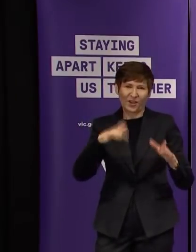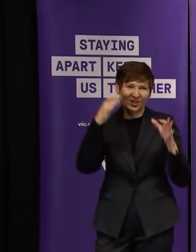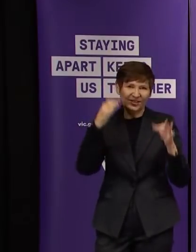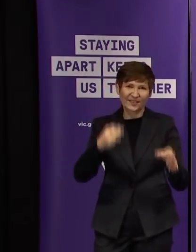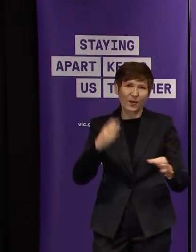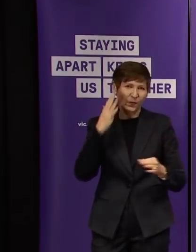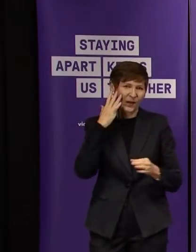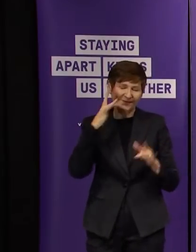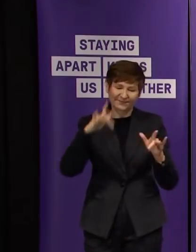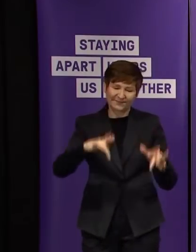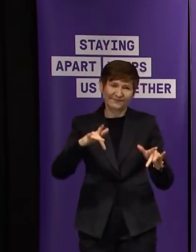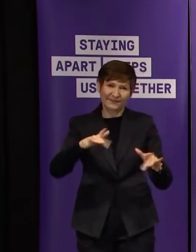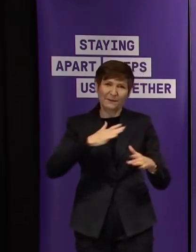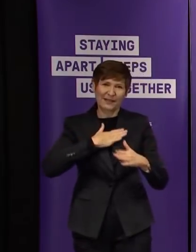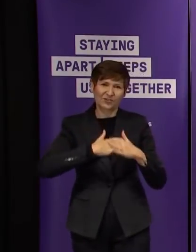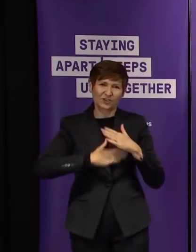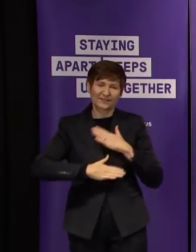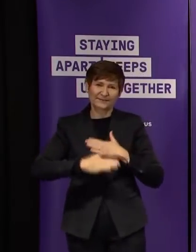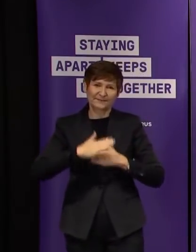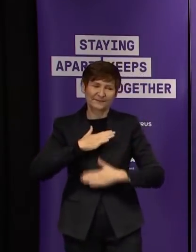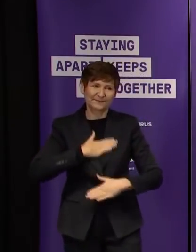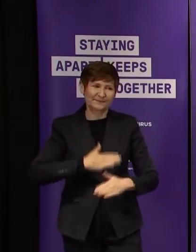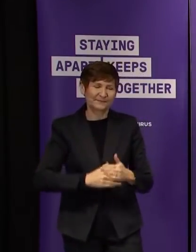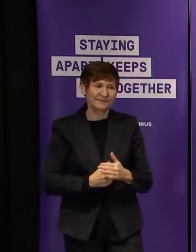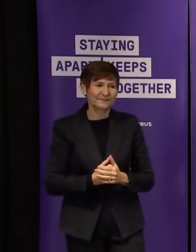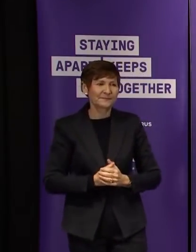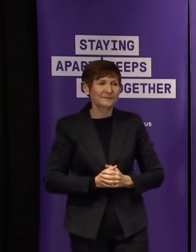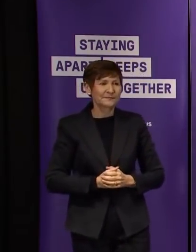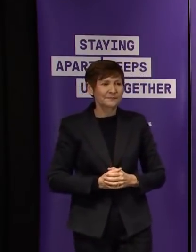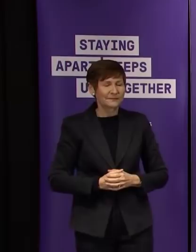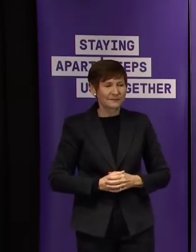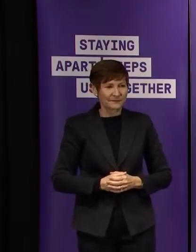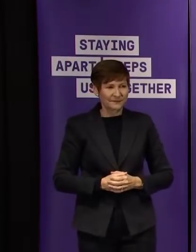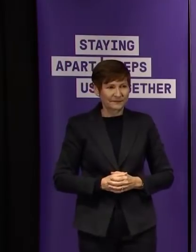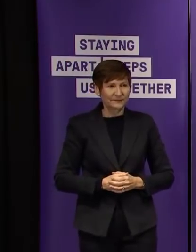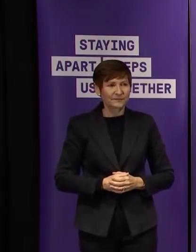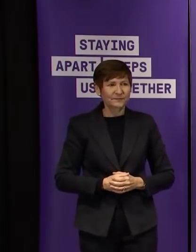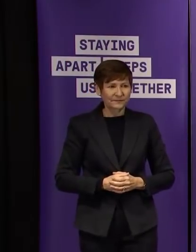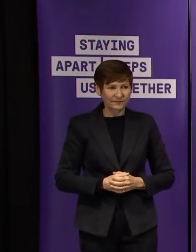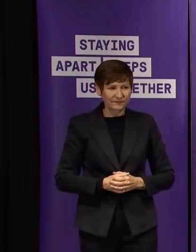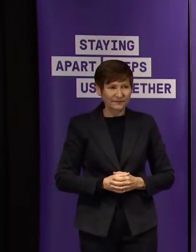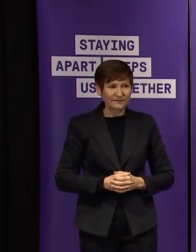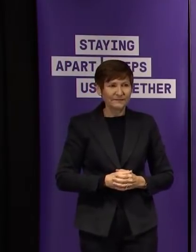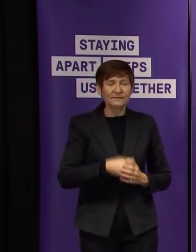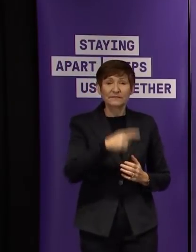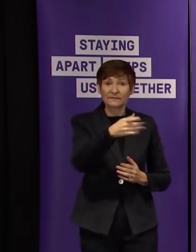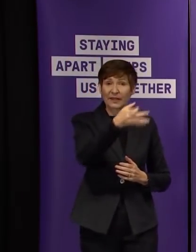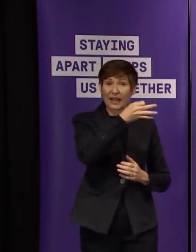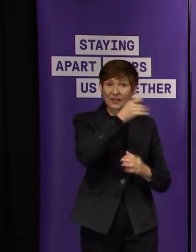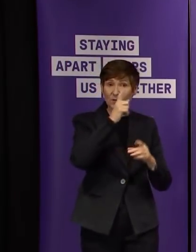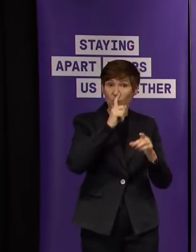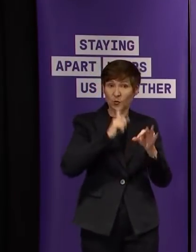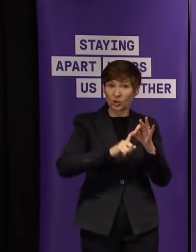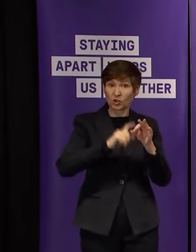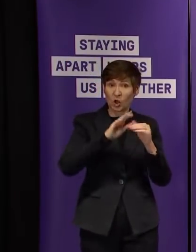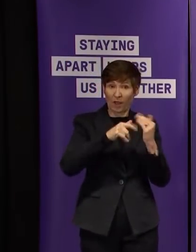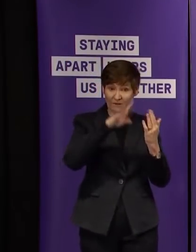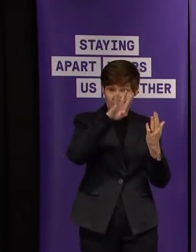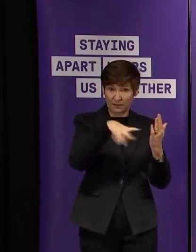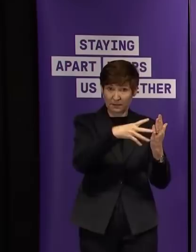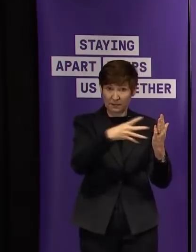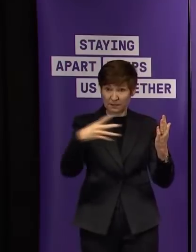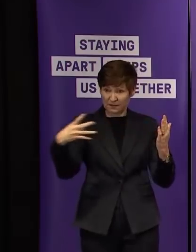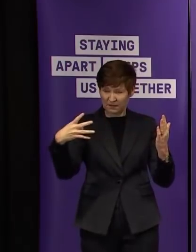intrastate travel allowed across third step area is from third step, and then the last step says intrastate travel